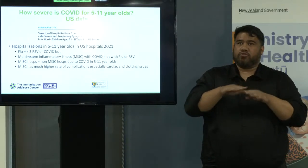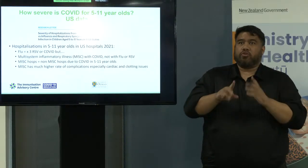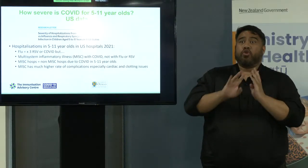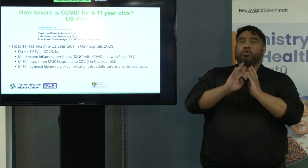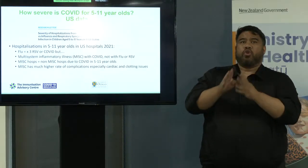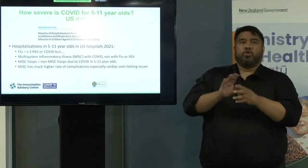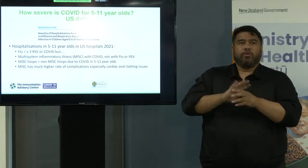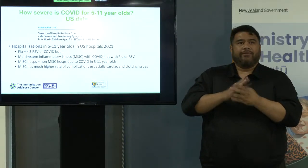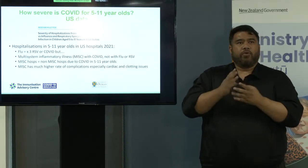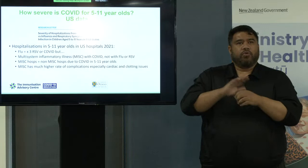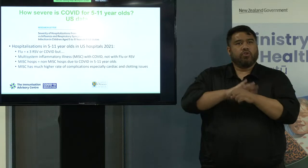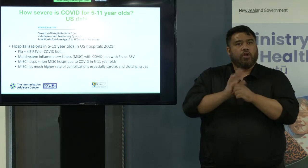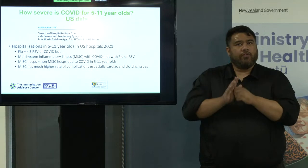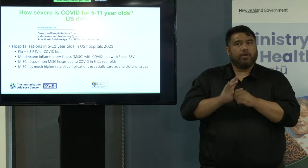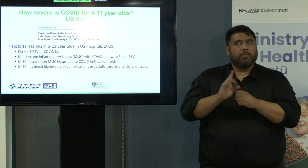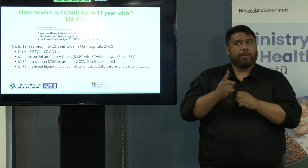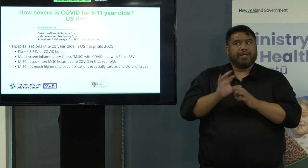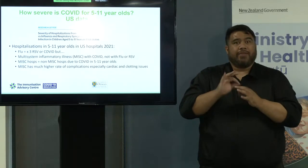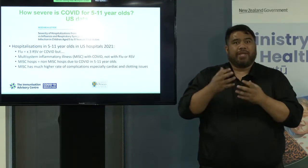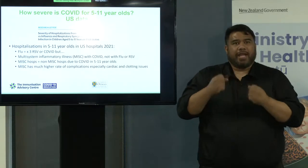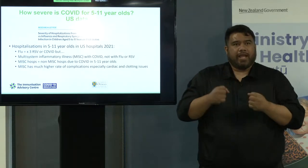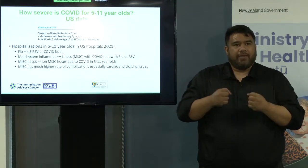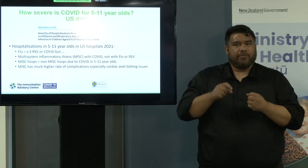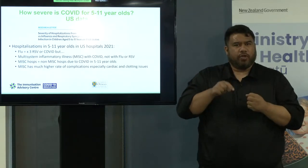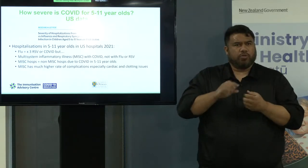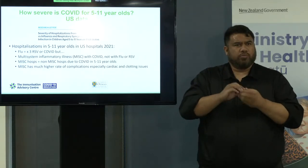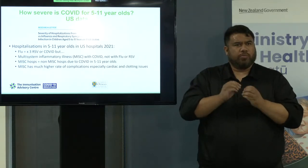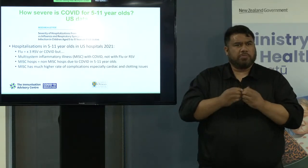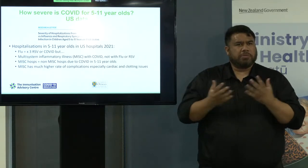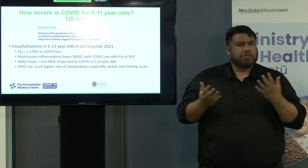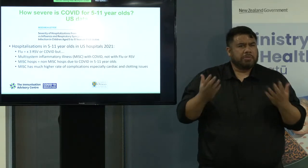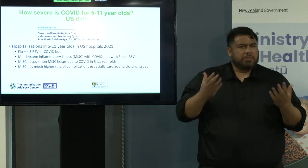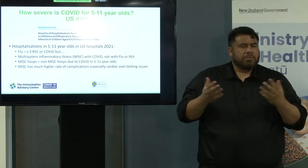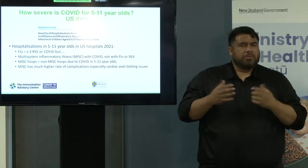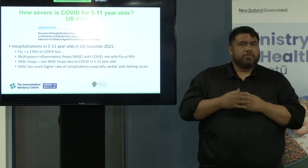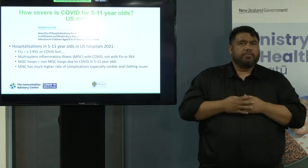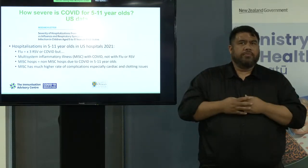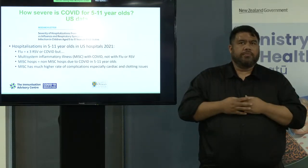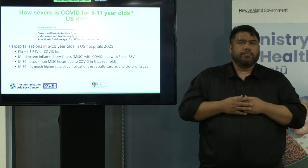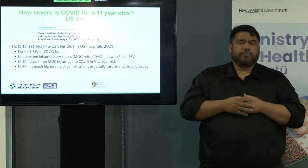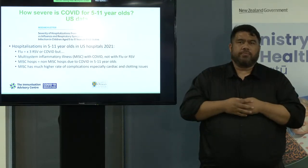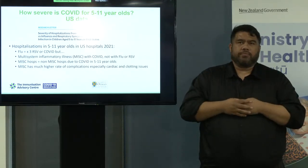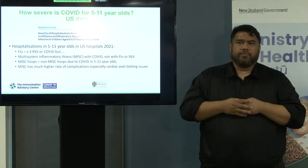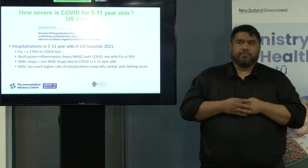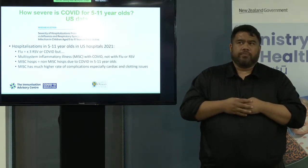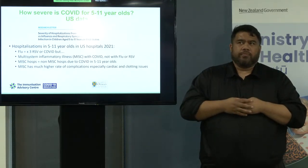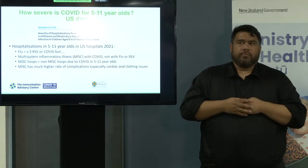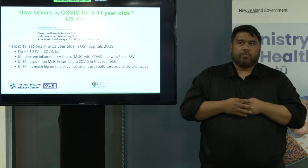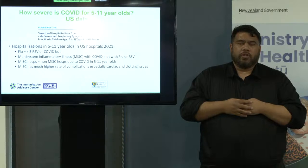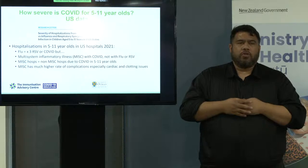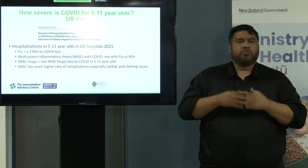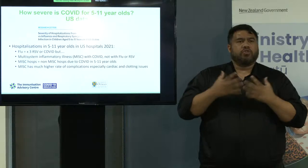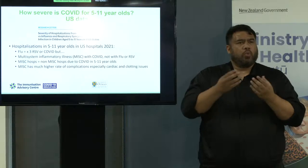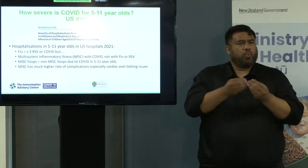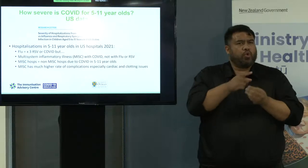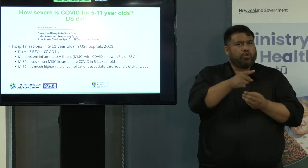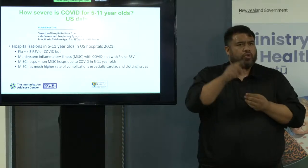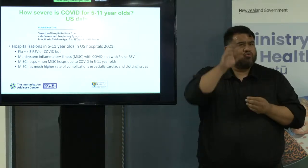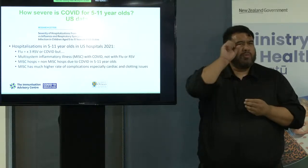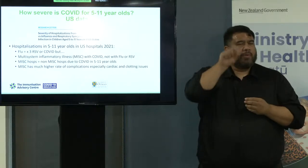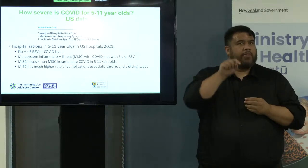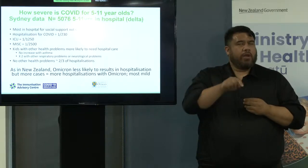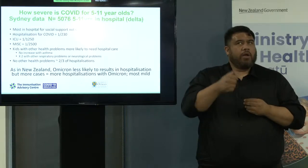required hospitalization, but didn't have this. And so that's something to really, I guess, remember in terms of thinking